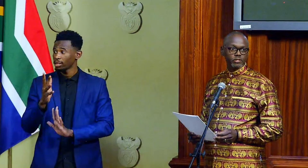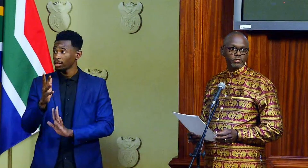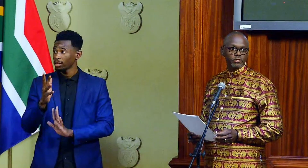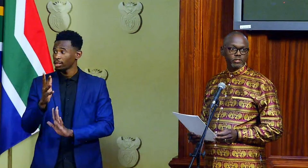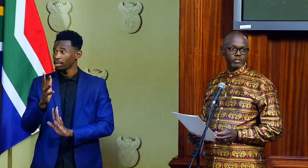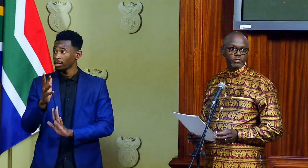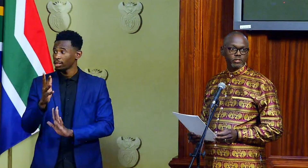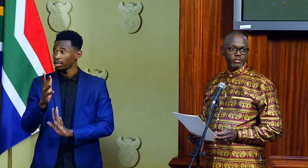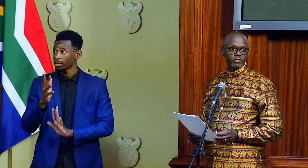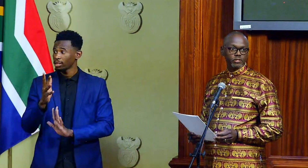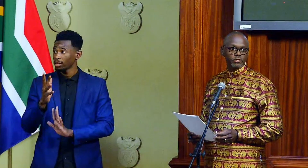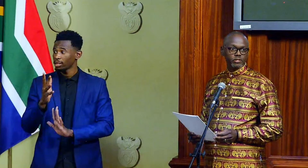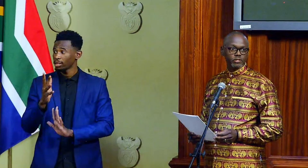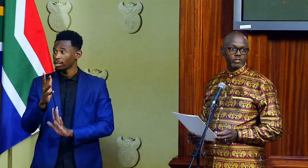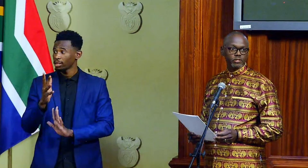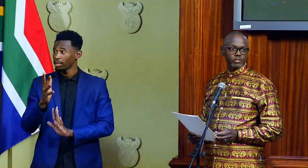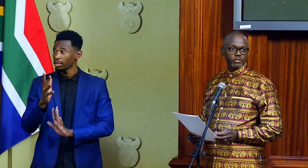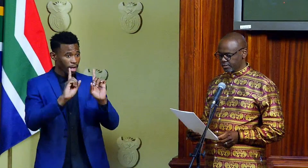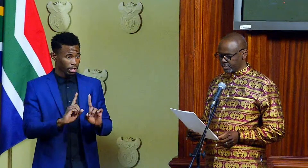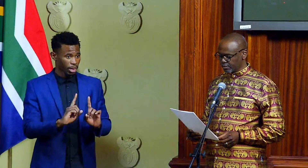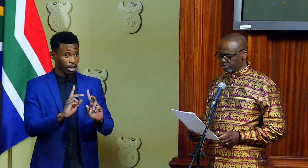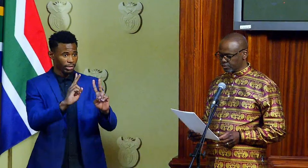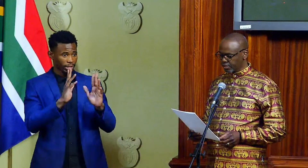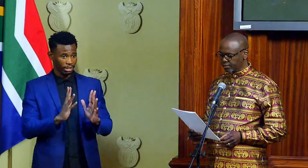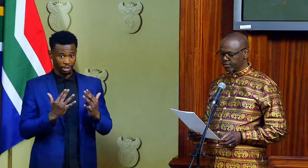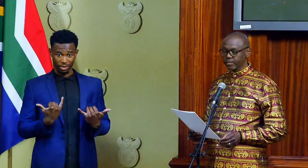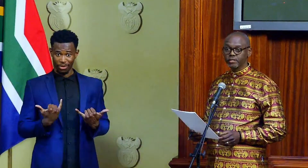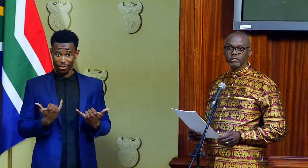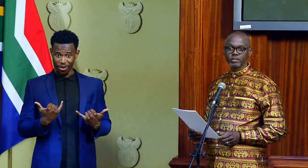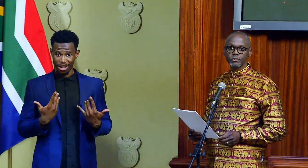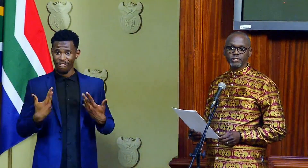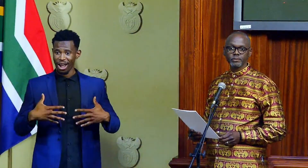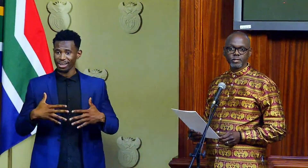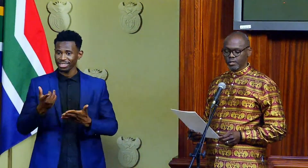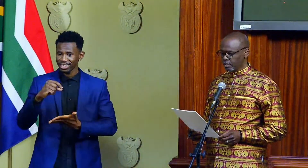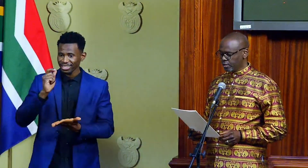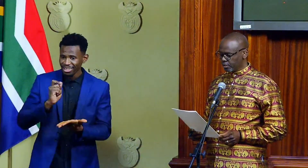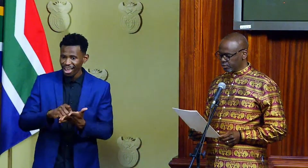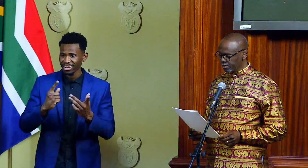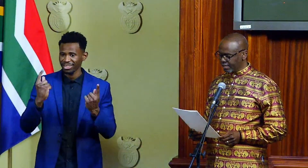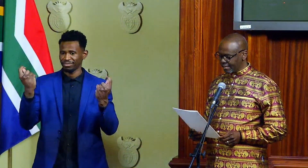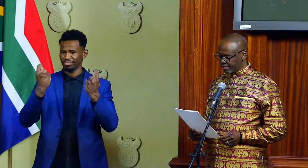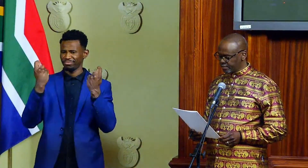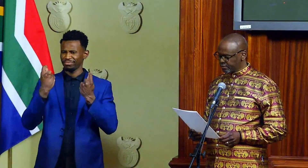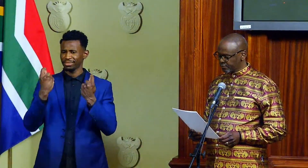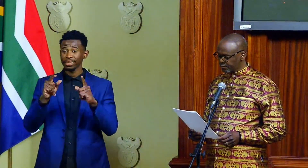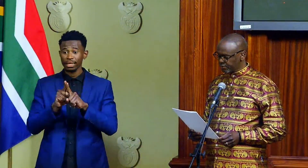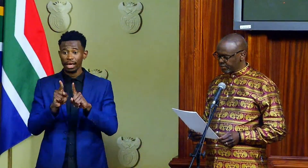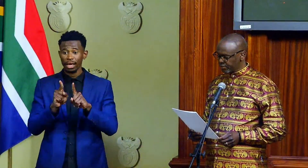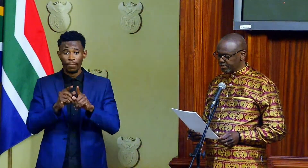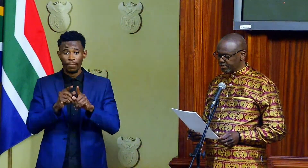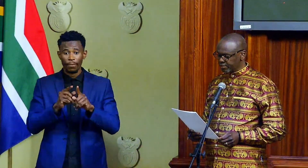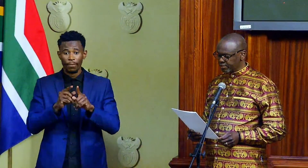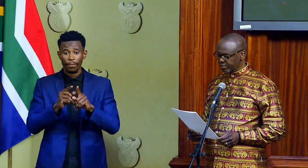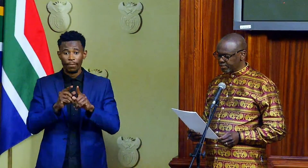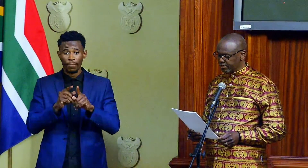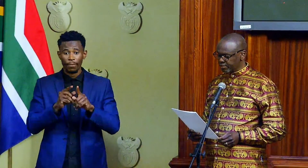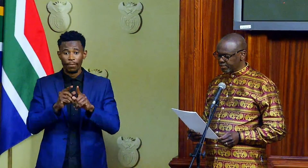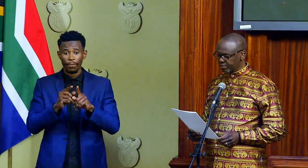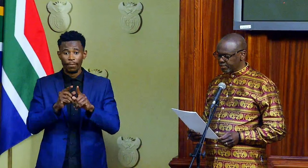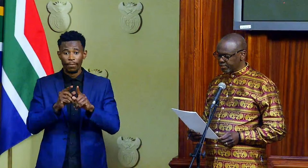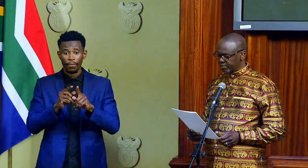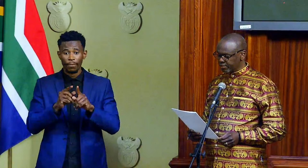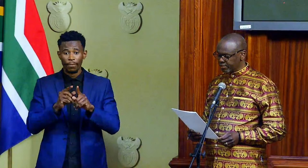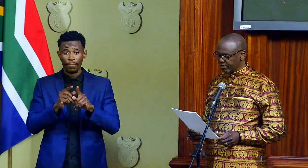government, special guests attending today's signing ceremony, including learners from Philadelphia High